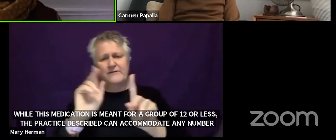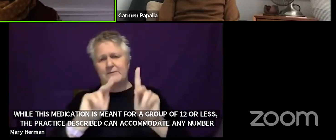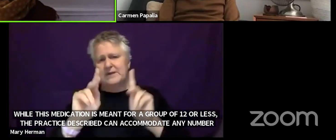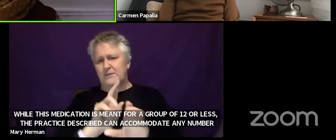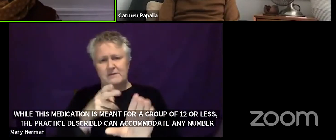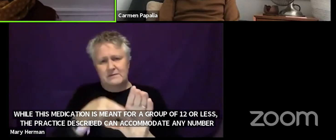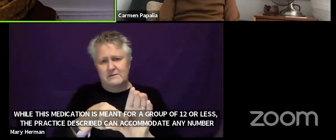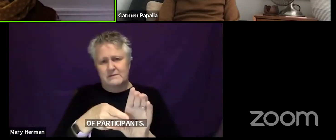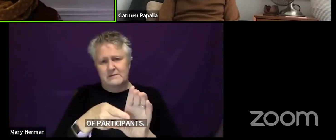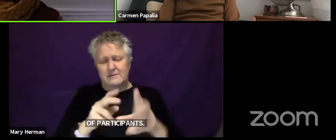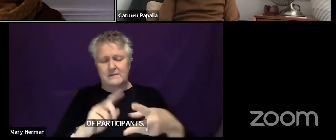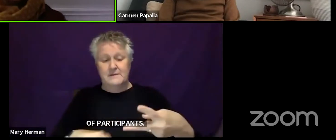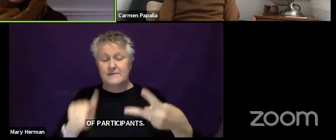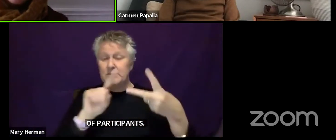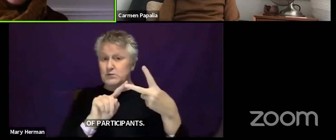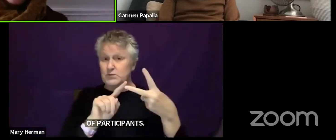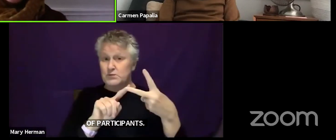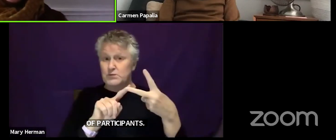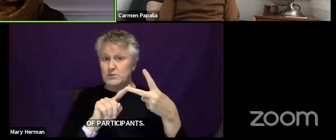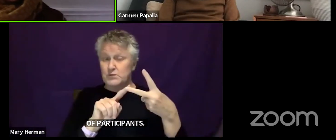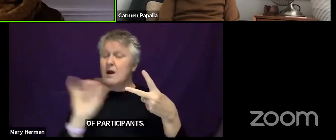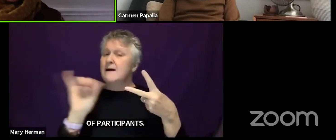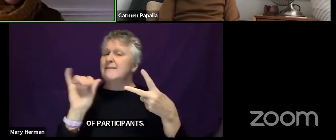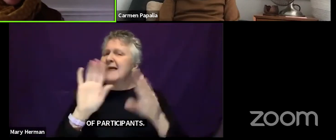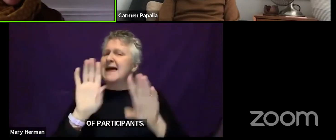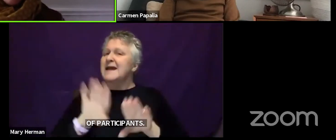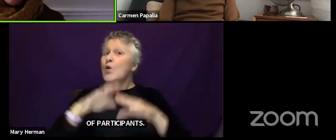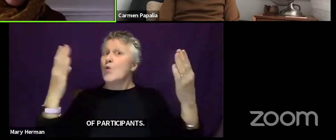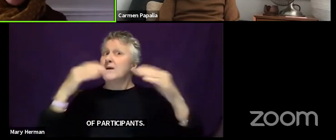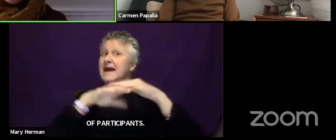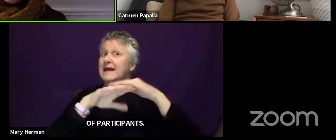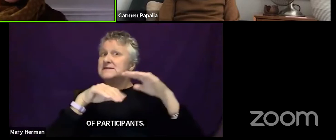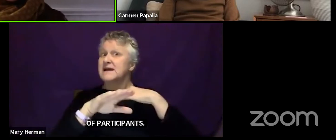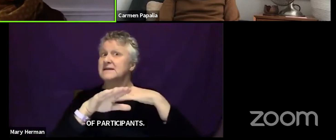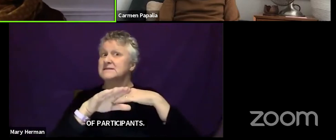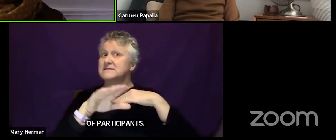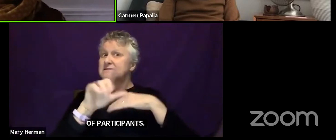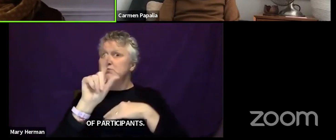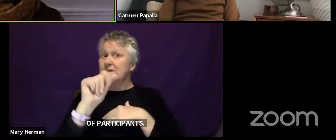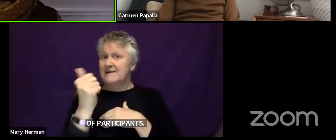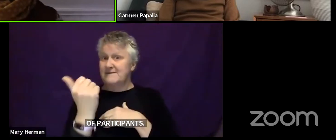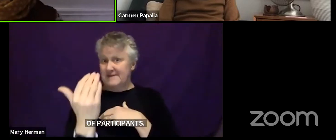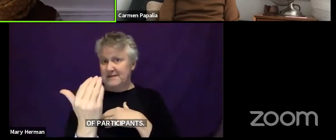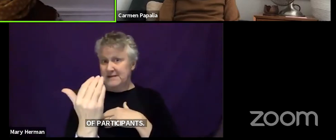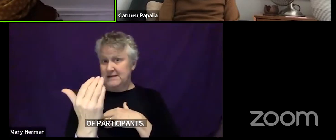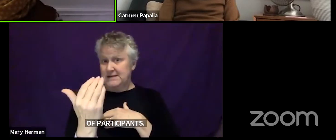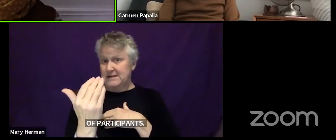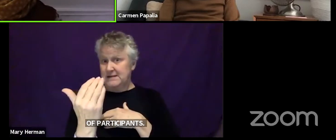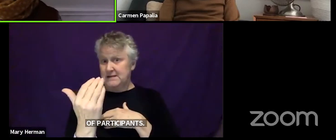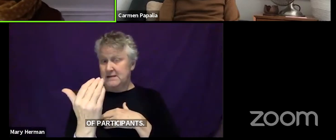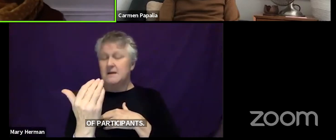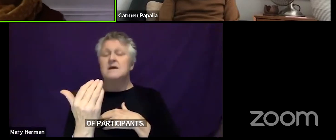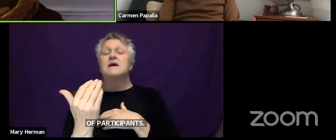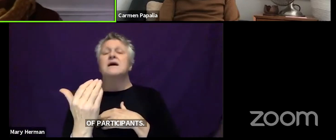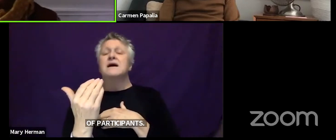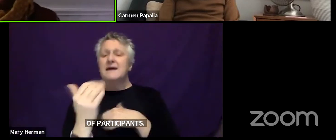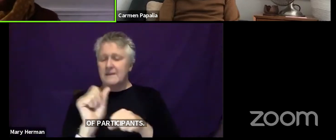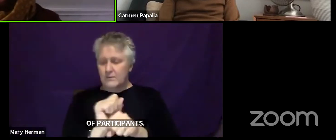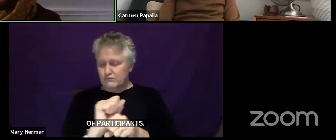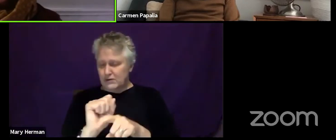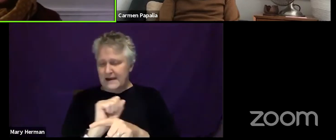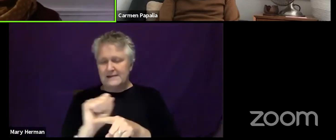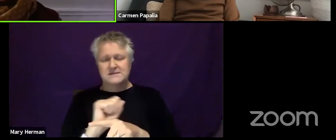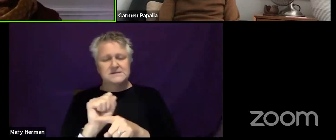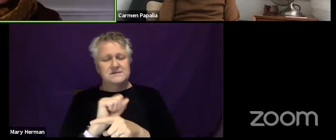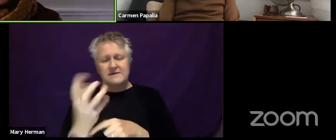2. Like Open Access 2015, the practice acknowledges a continuum of